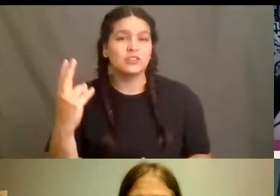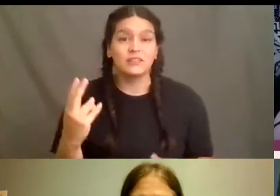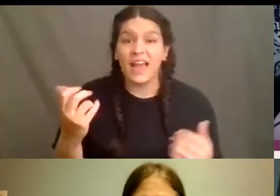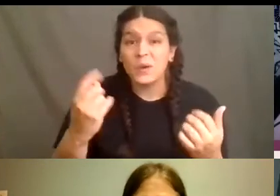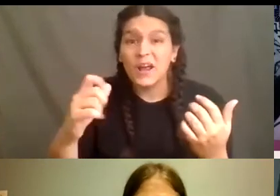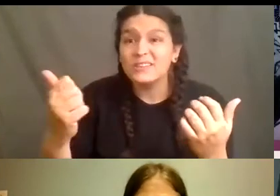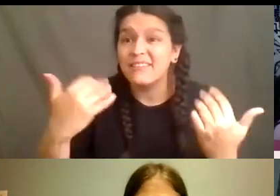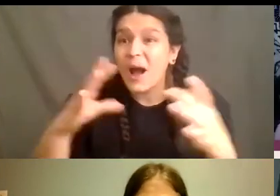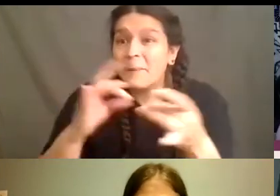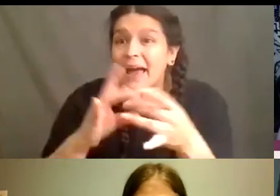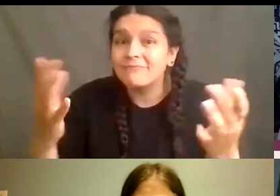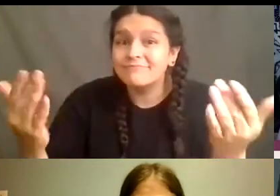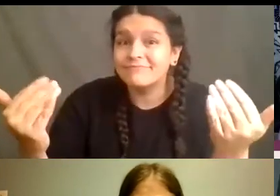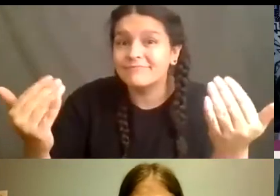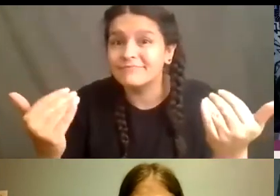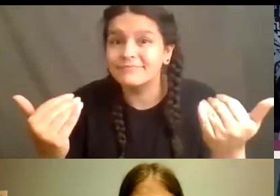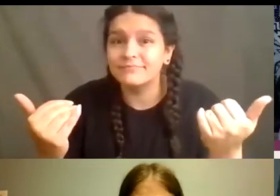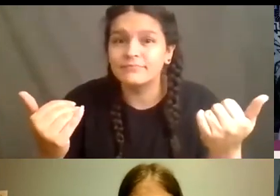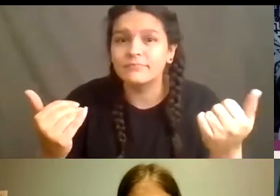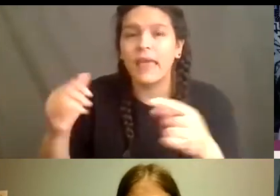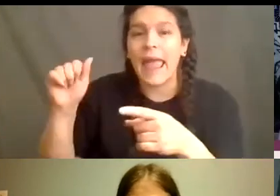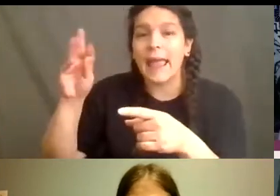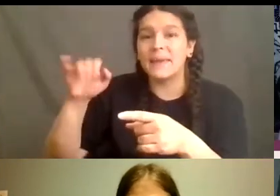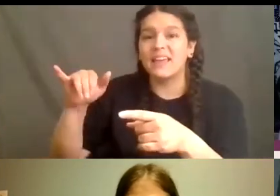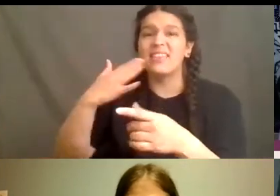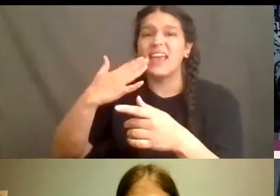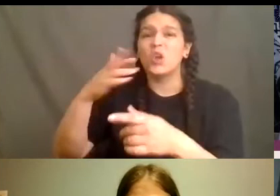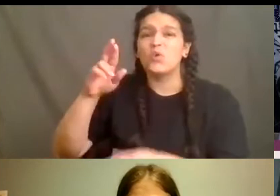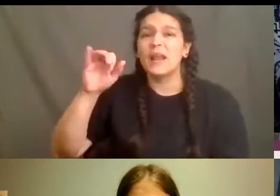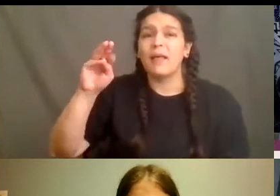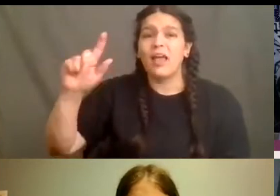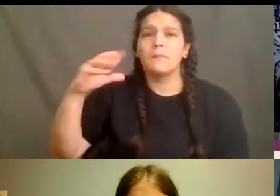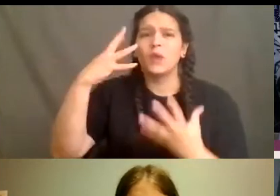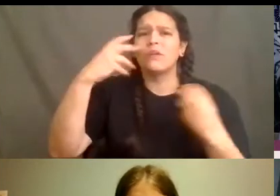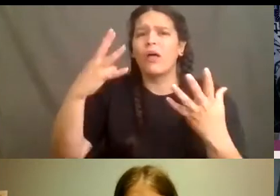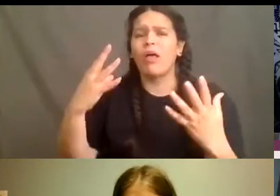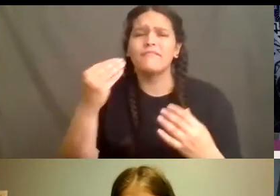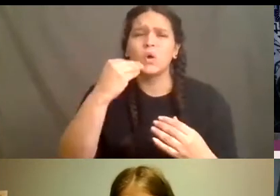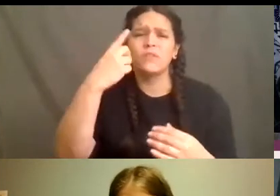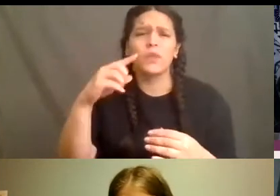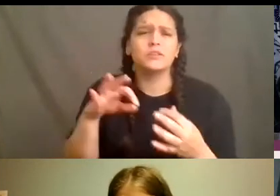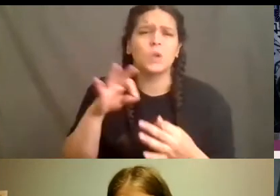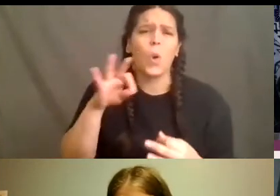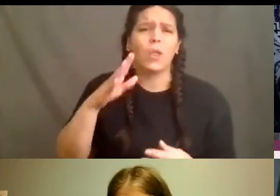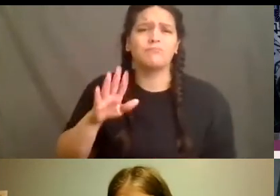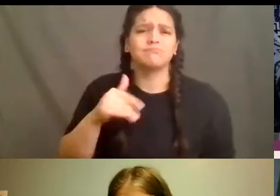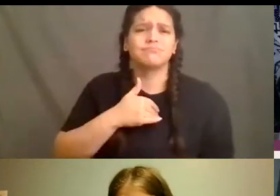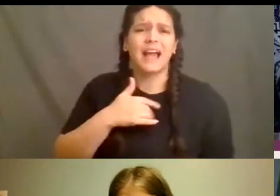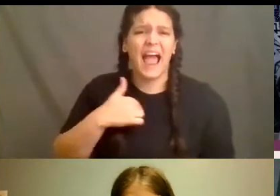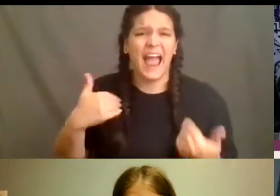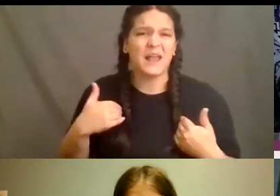else? Thank you, Radmilla. It was gorgeous, beautiful, food for the soul. And I put my long-winded comments in